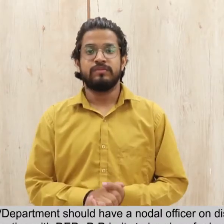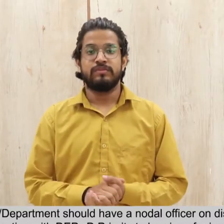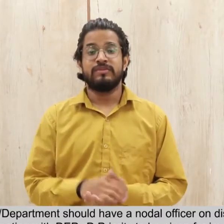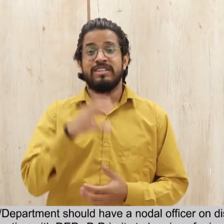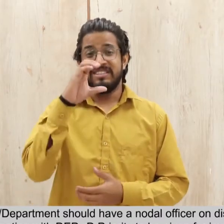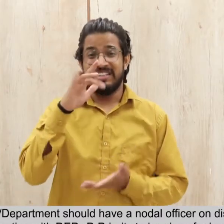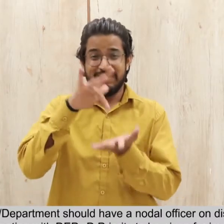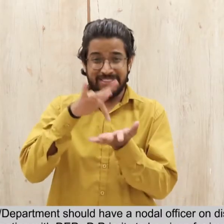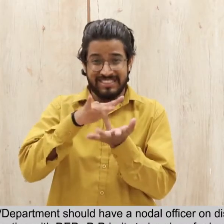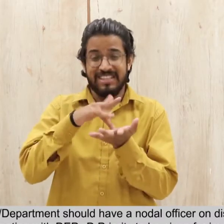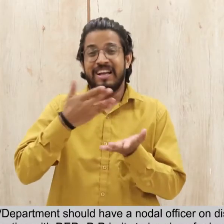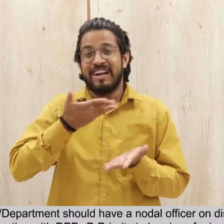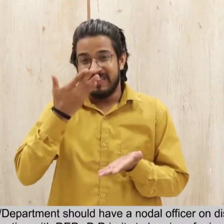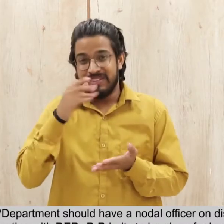Priority to be given for implementation